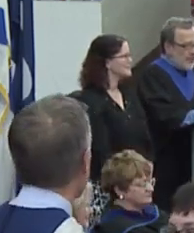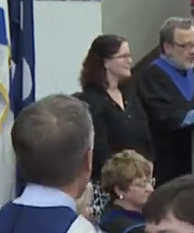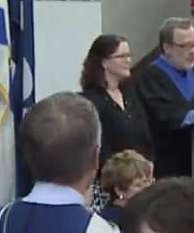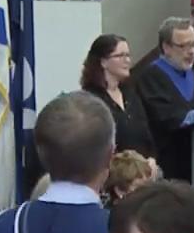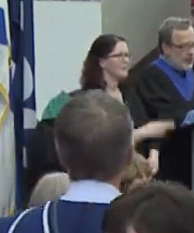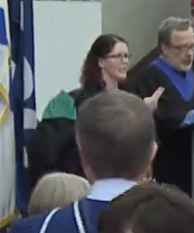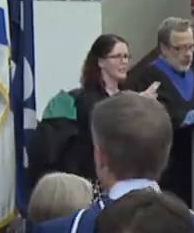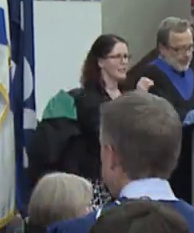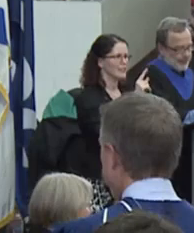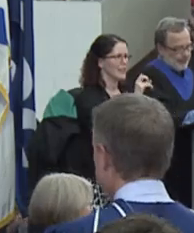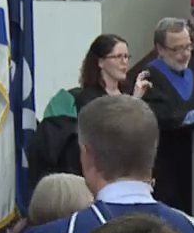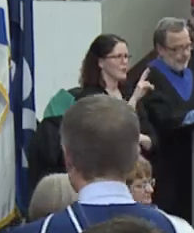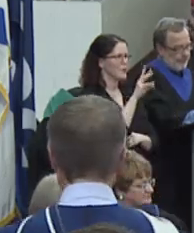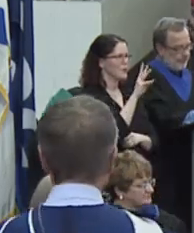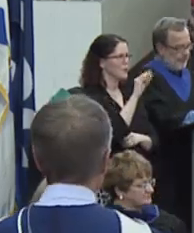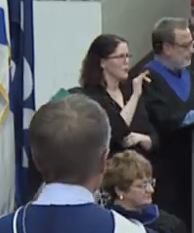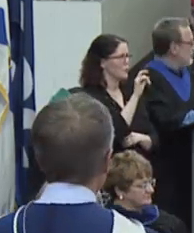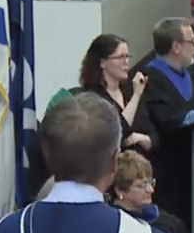Heather Wilson Belcher.